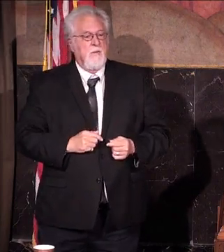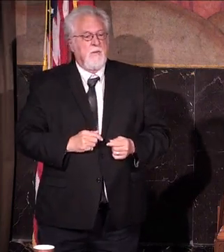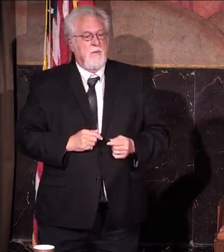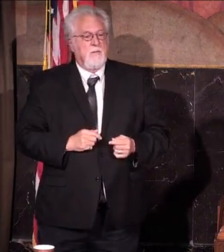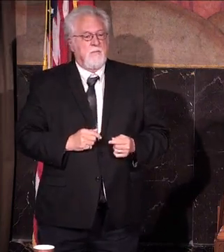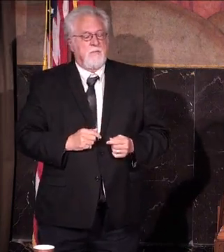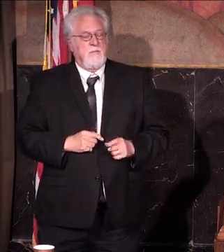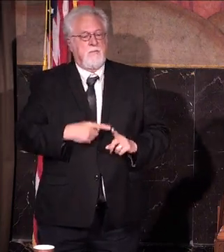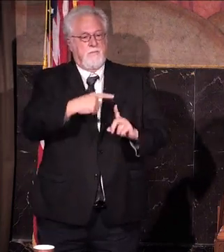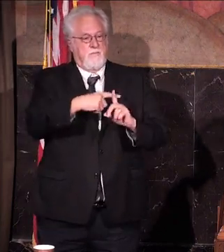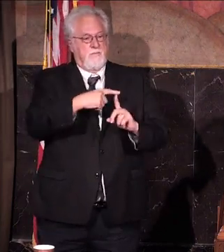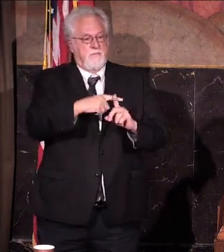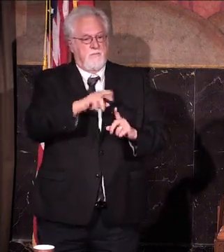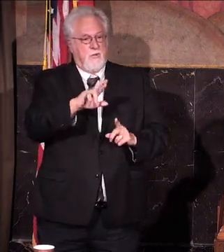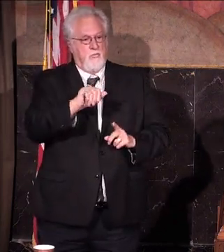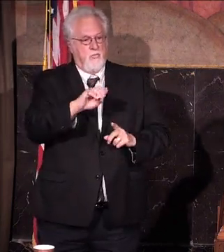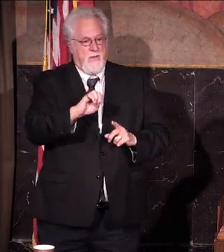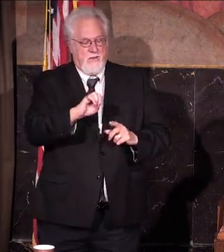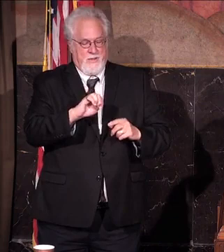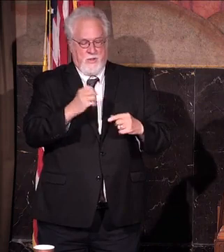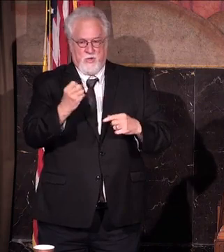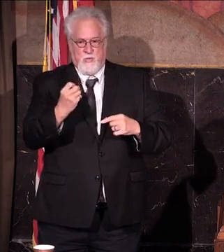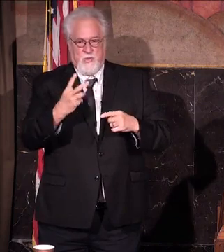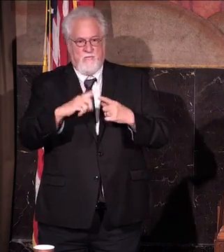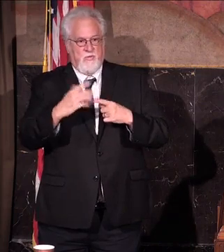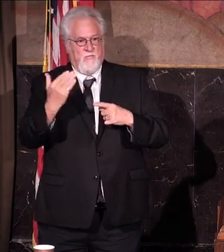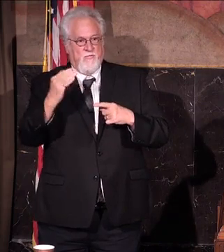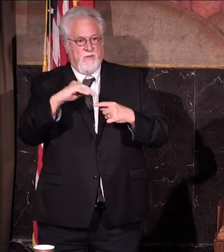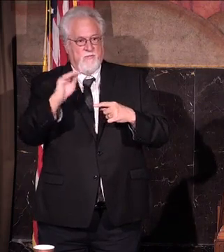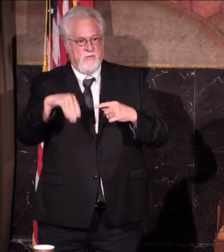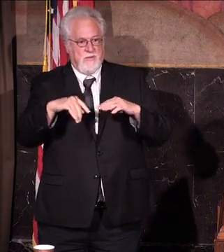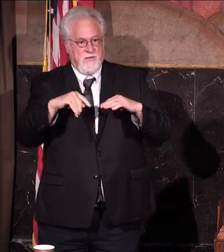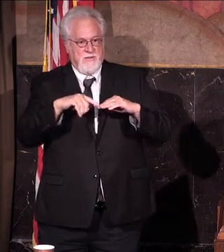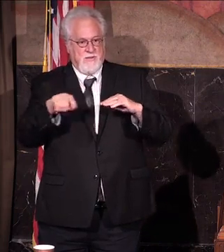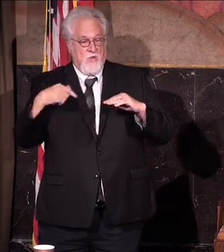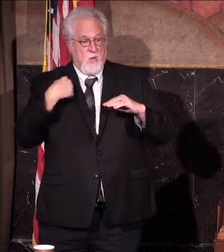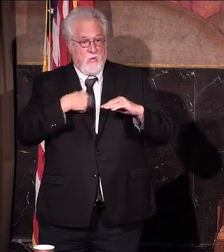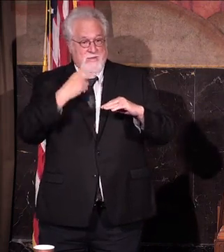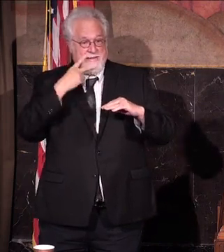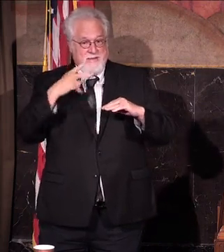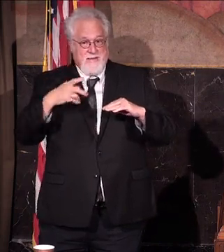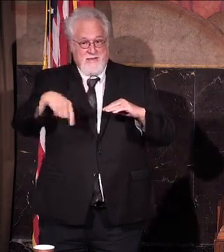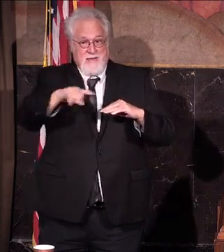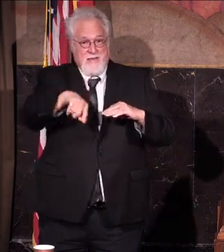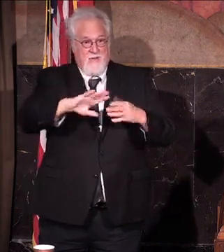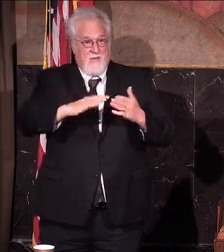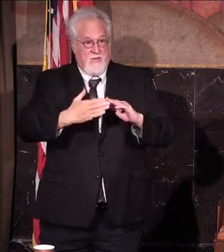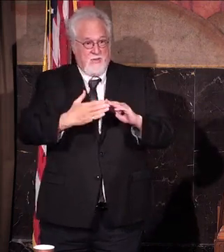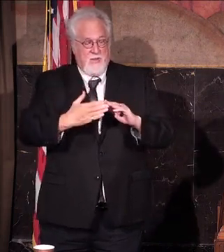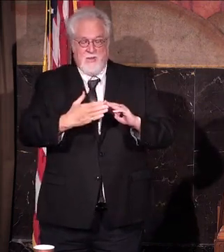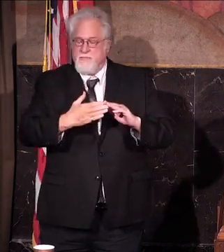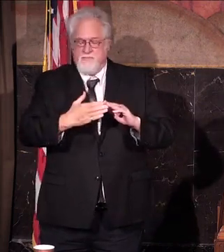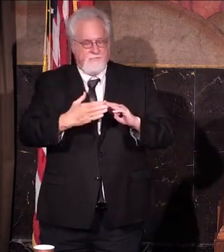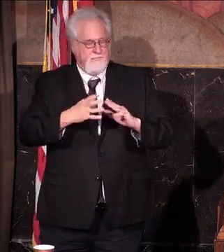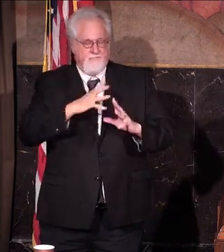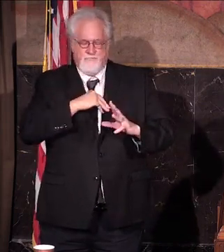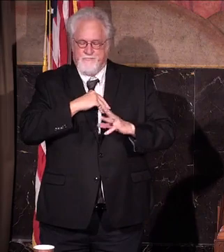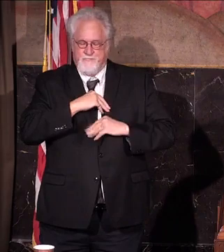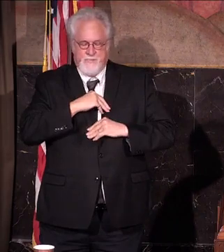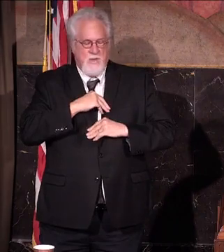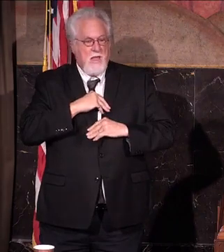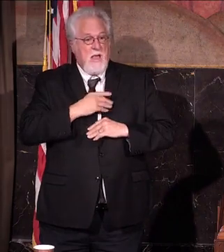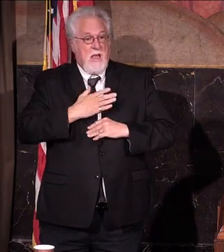The positivity rate is somewhere between 12 and 15% is what we're seeing in our community testing. That's unacceptable.